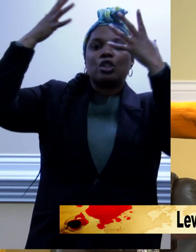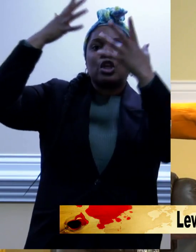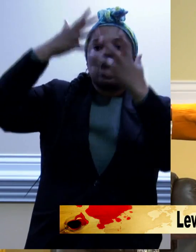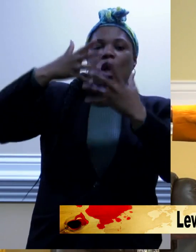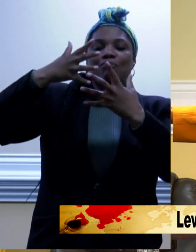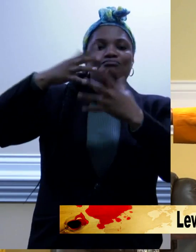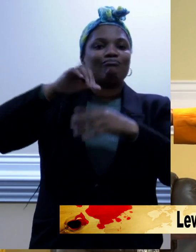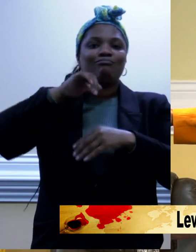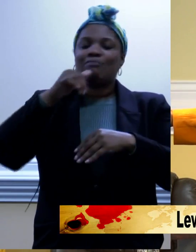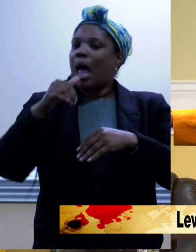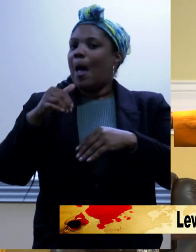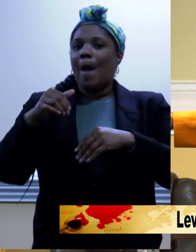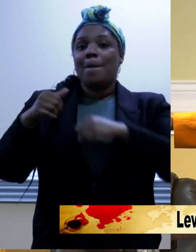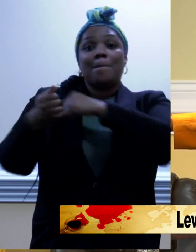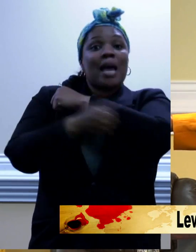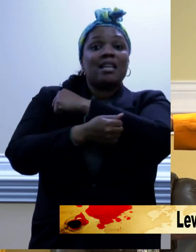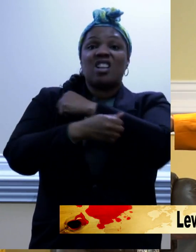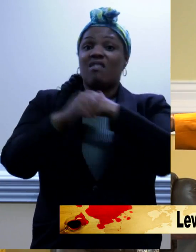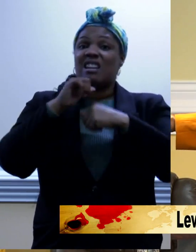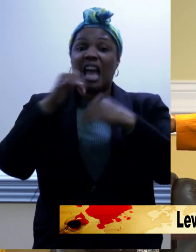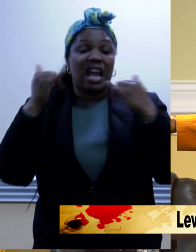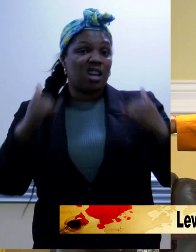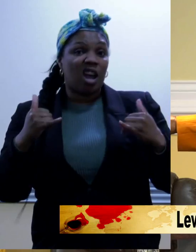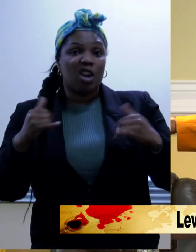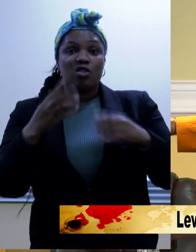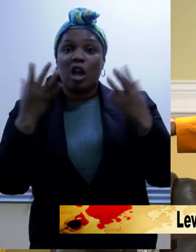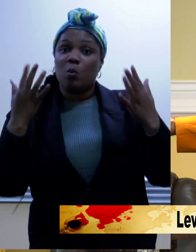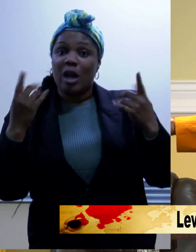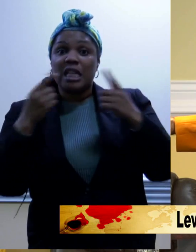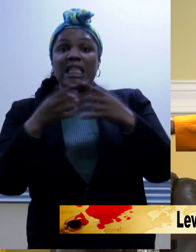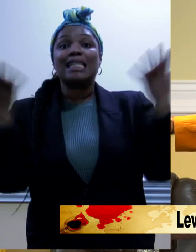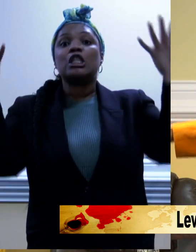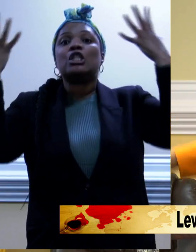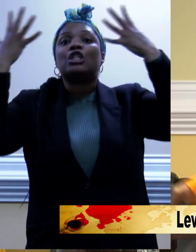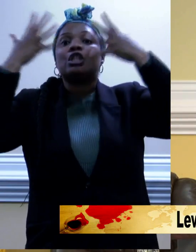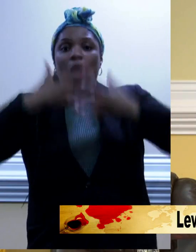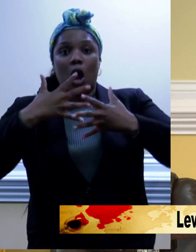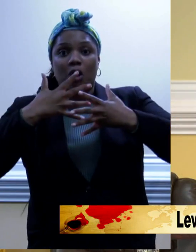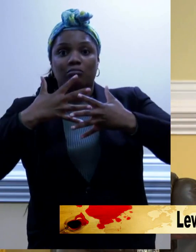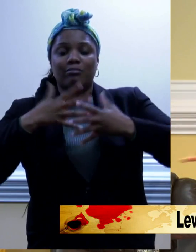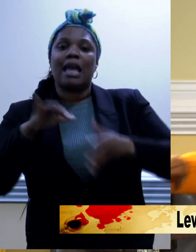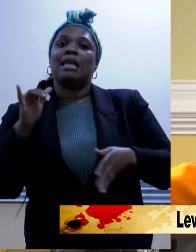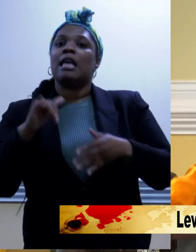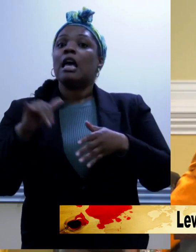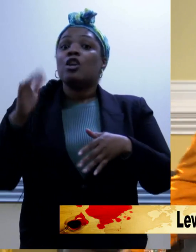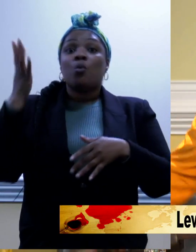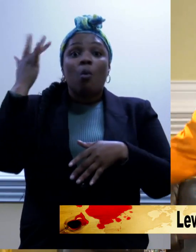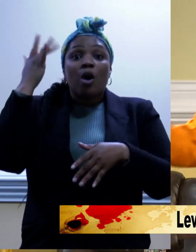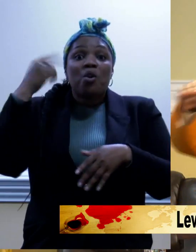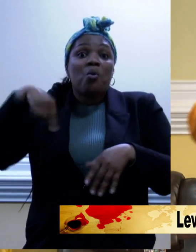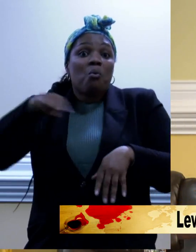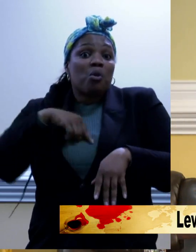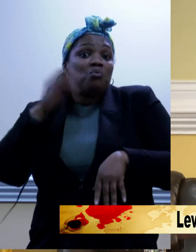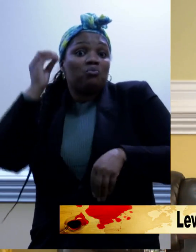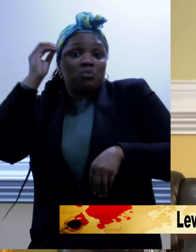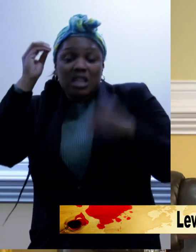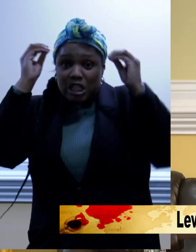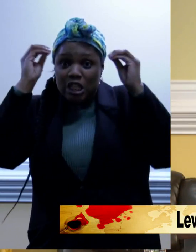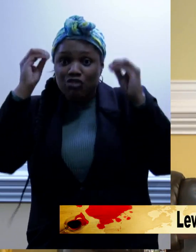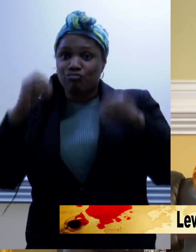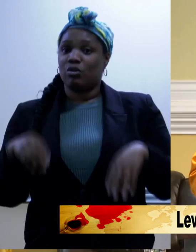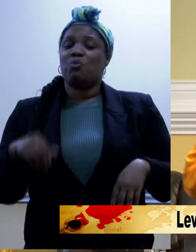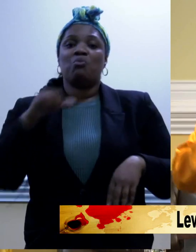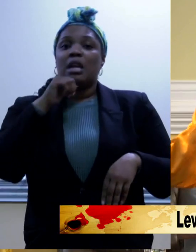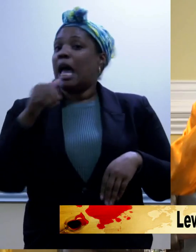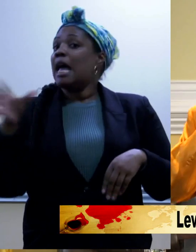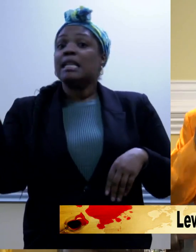not Passover. It's not yet. Passover don't start until it get dark. That's why we going to teach you, but we will not take the